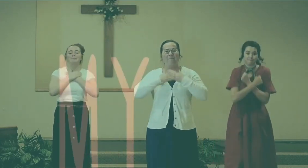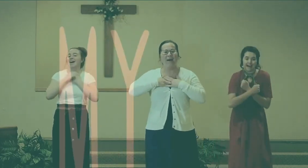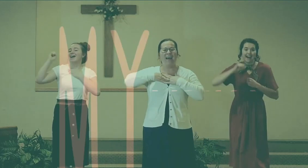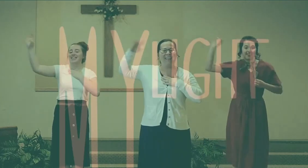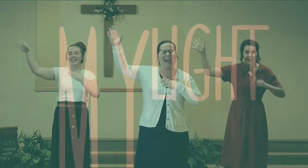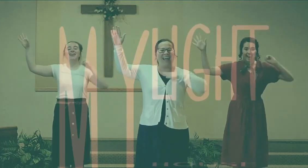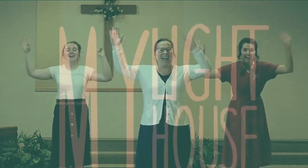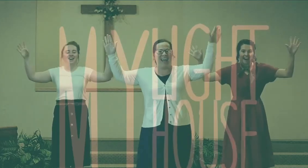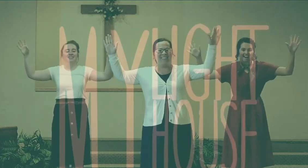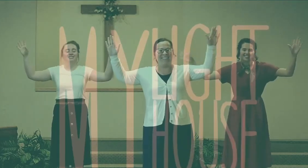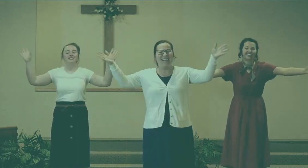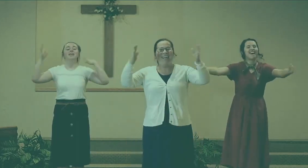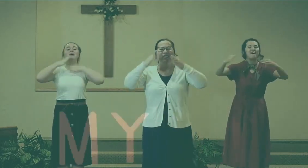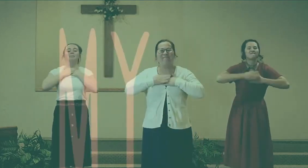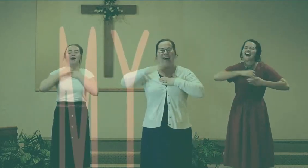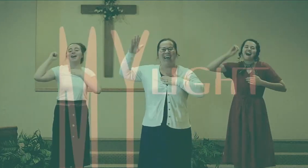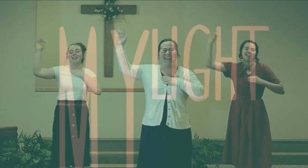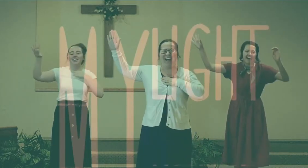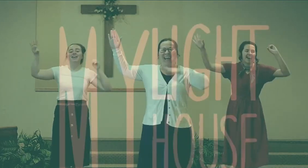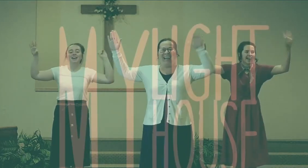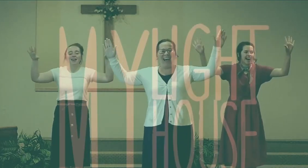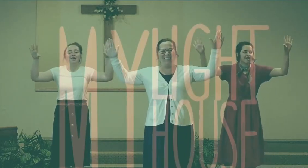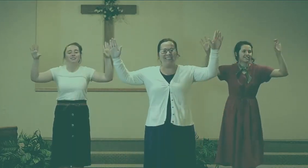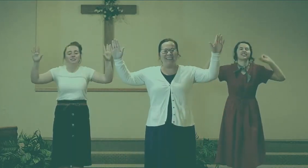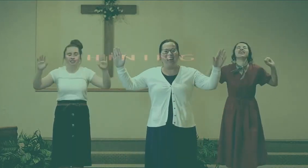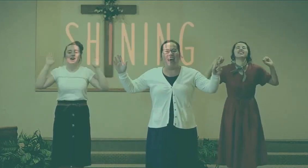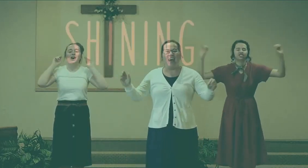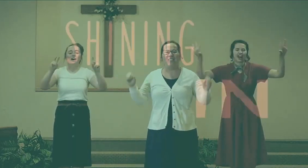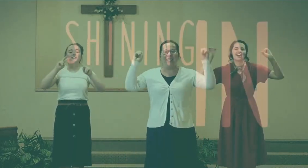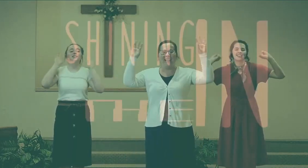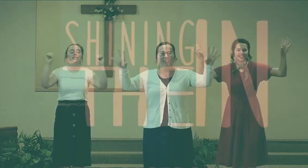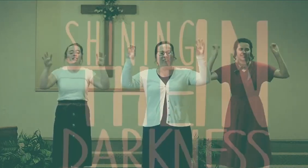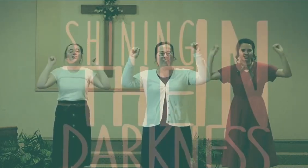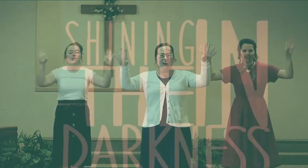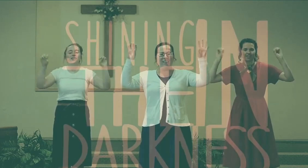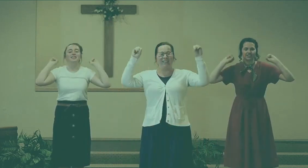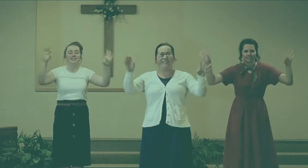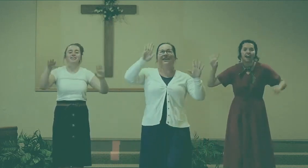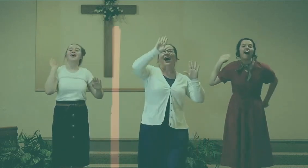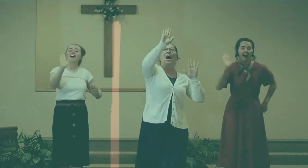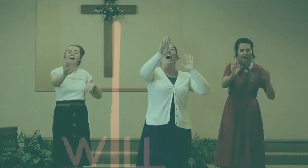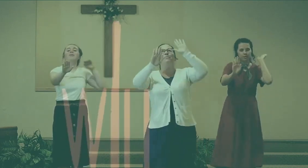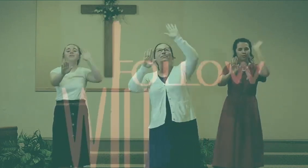My lighthouse, my lighthouse, shining in the darkness, I will follow